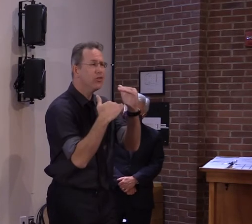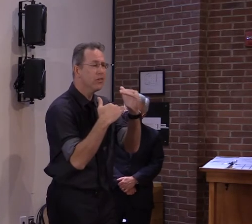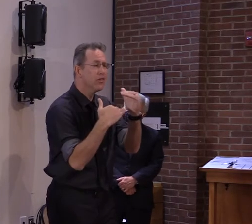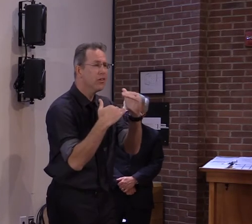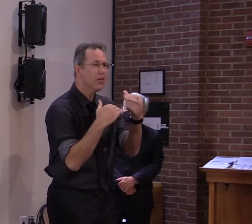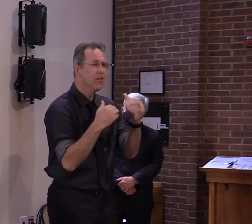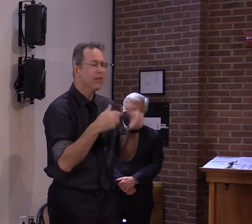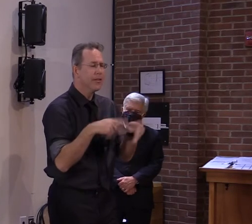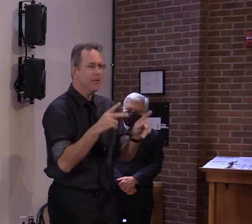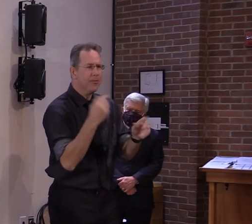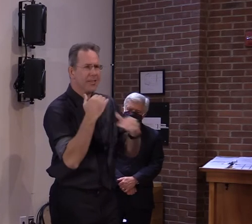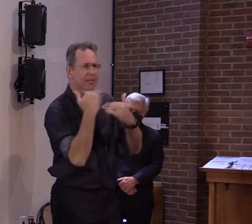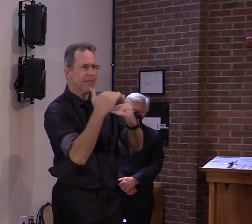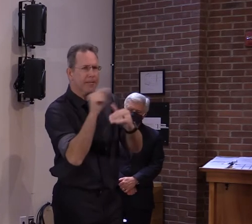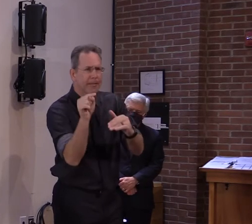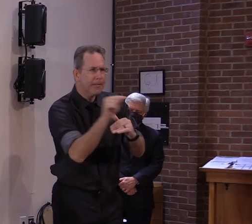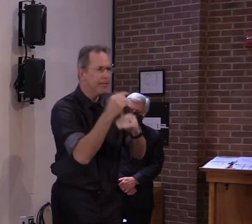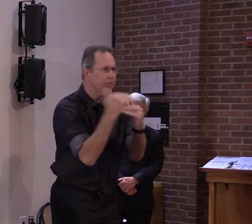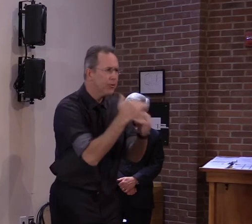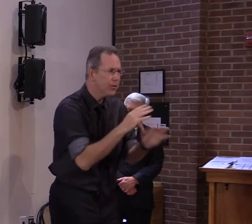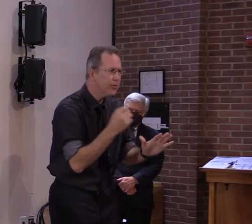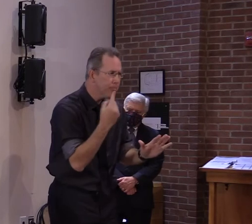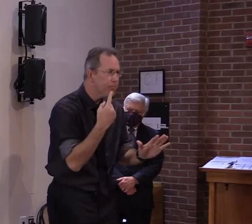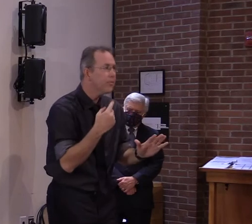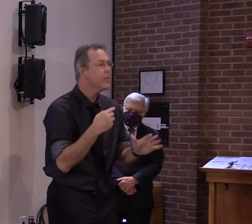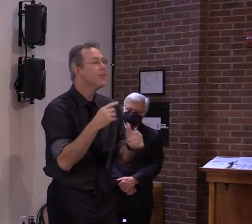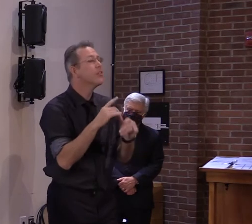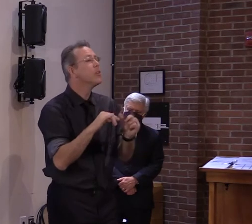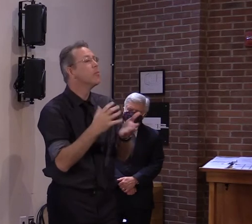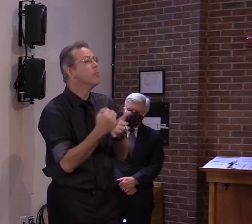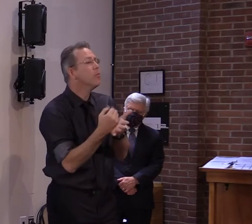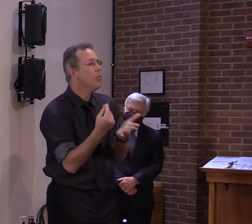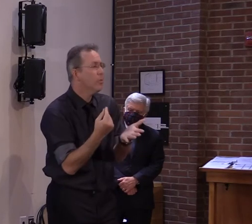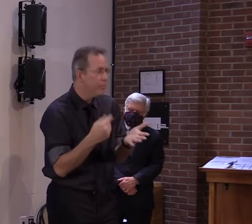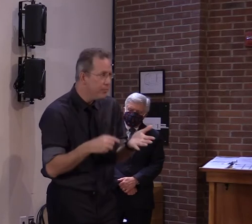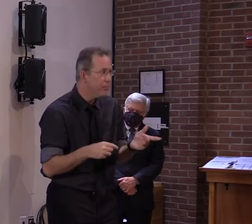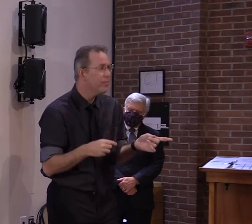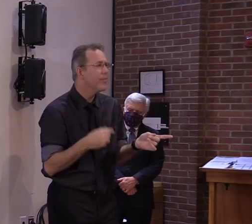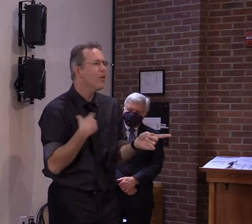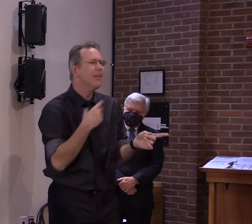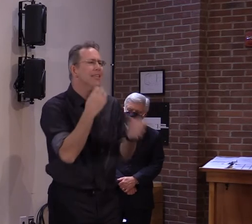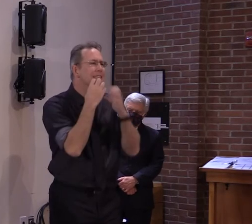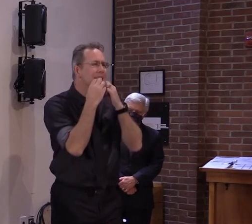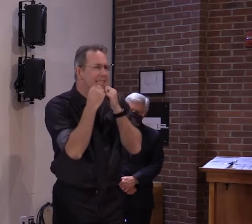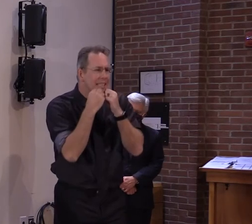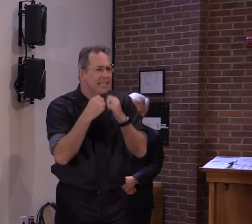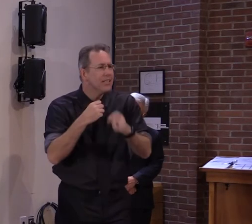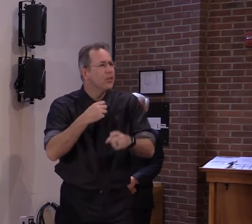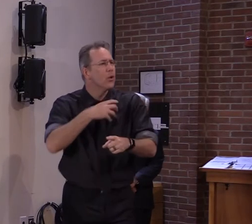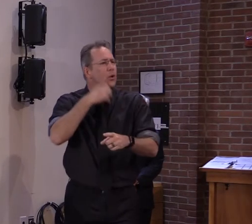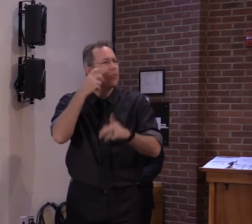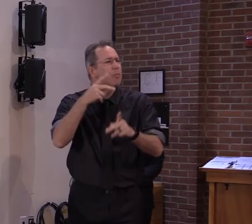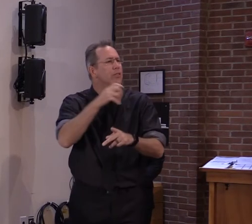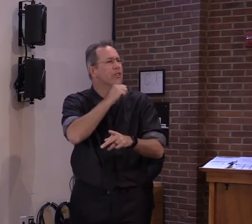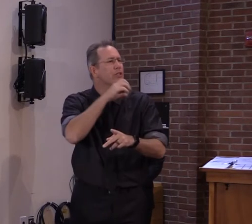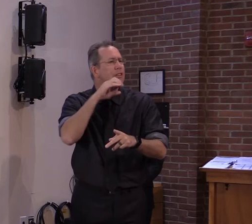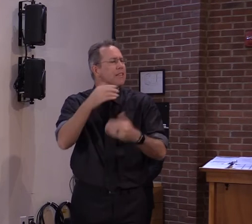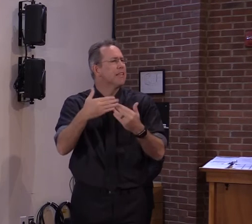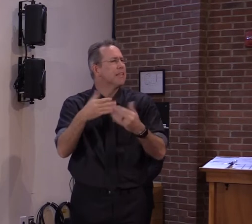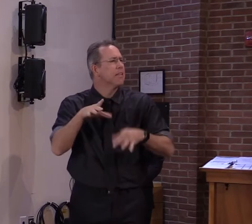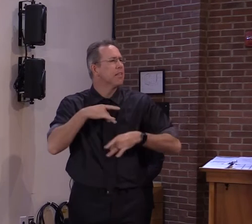the opportunity for an older Vermonter to be socially isolated if there's a person they habitually walk with every day